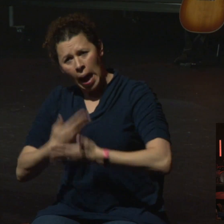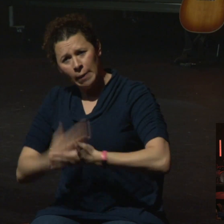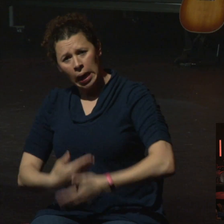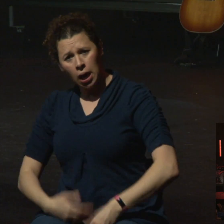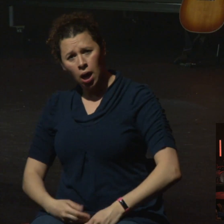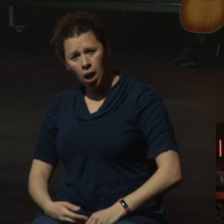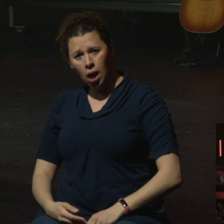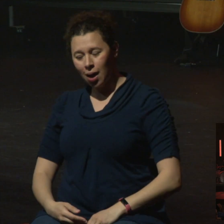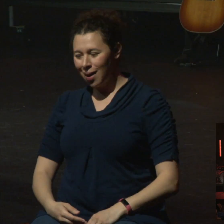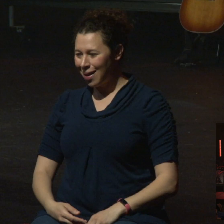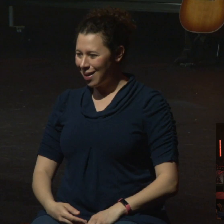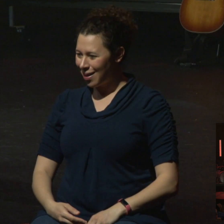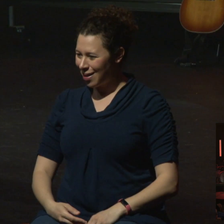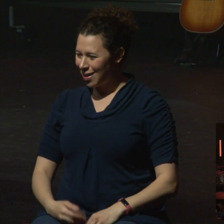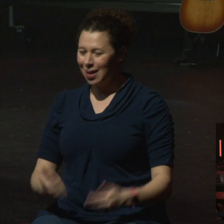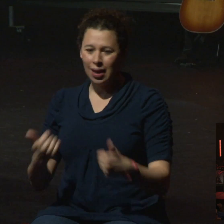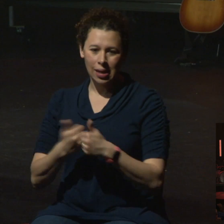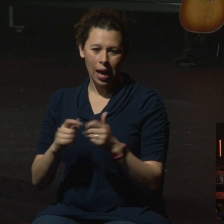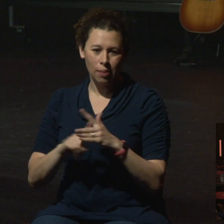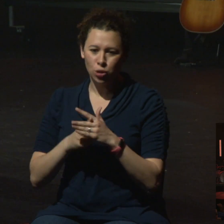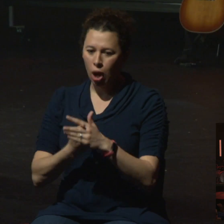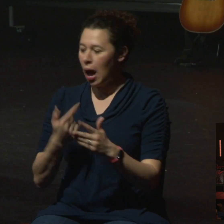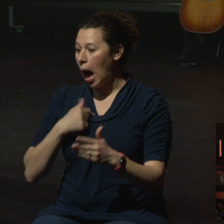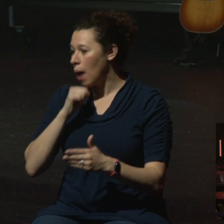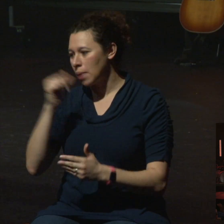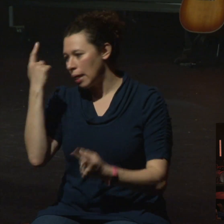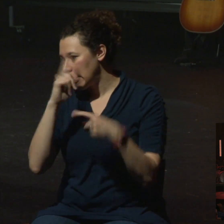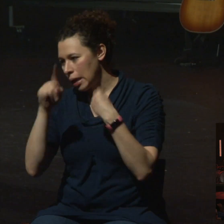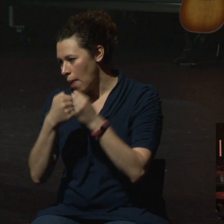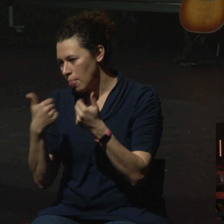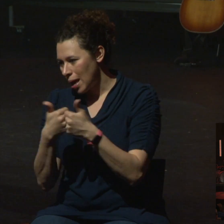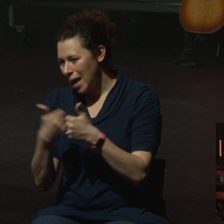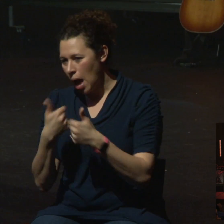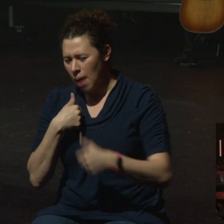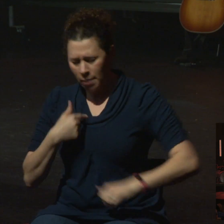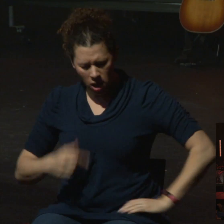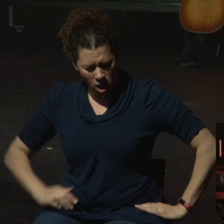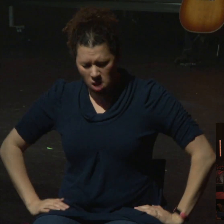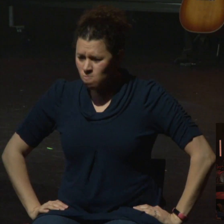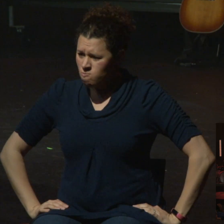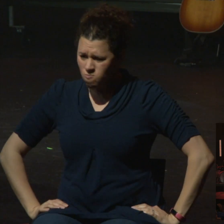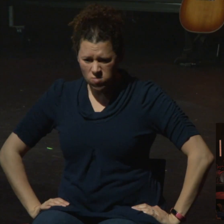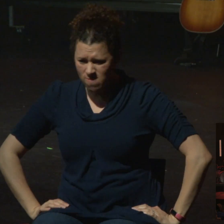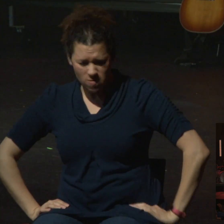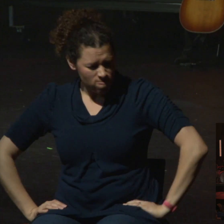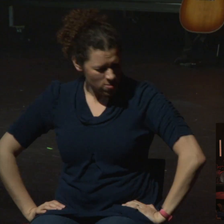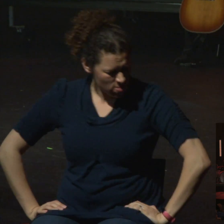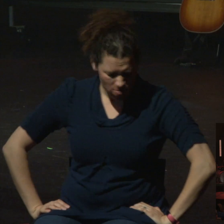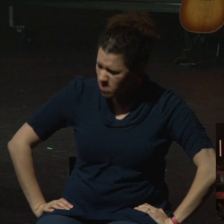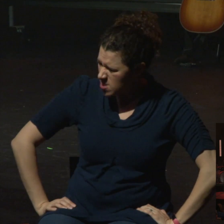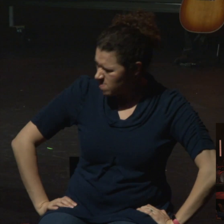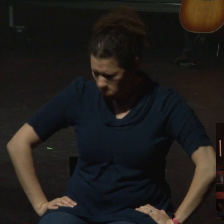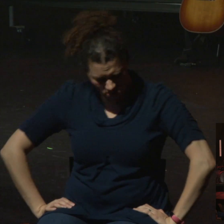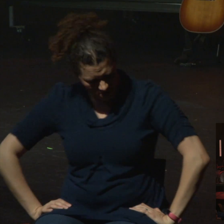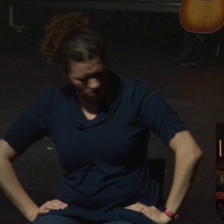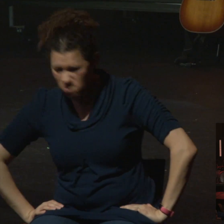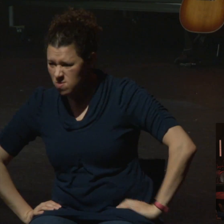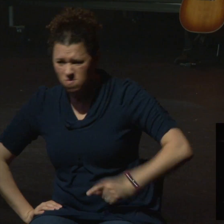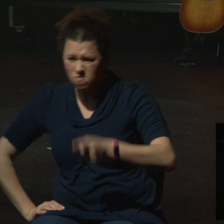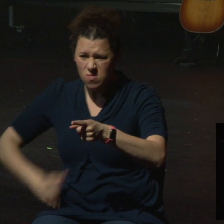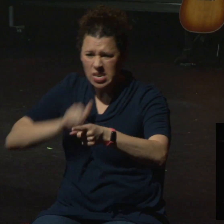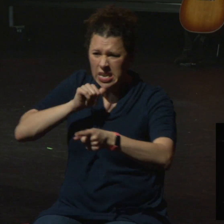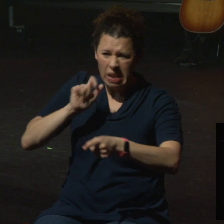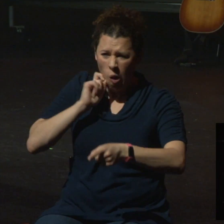on. Game starts. I'm not even thinking about the game. I'm like mad. Like, dude, this ain't